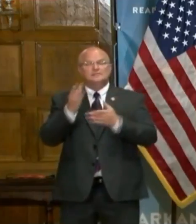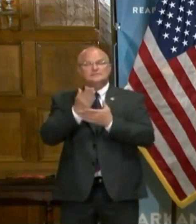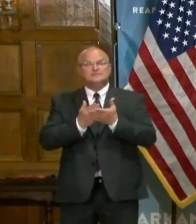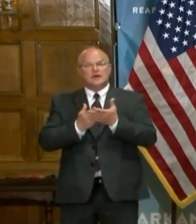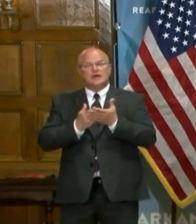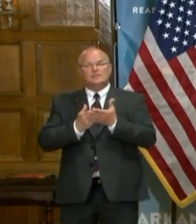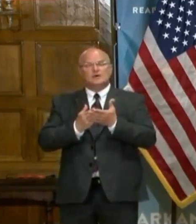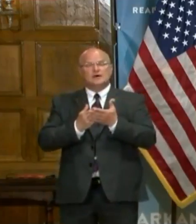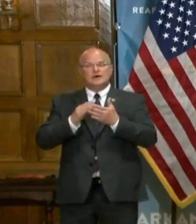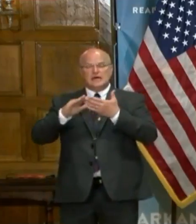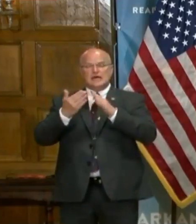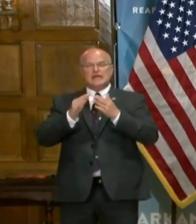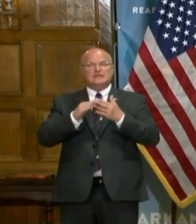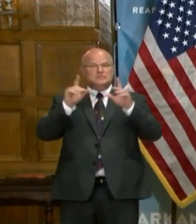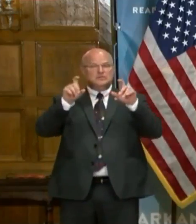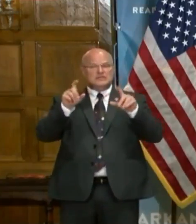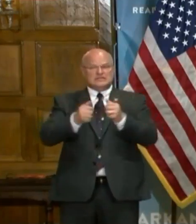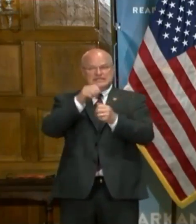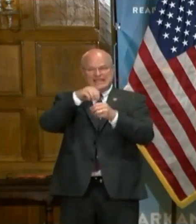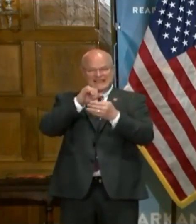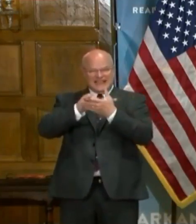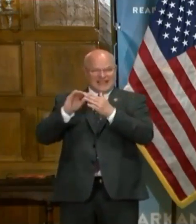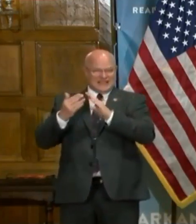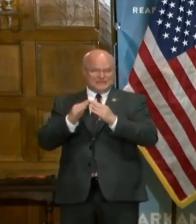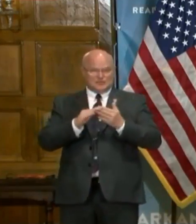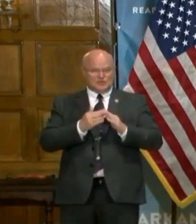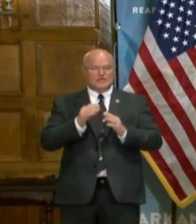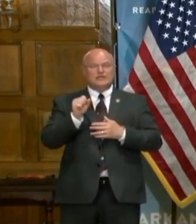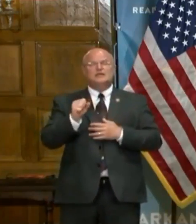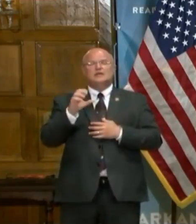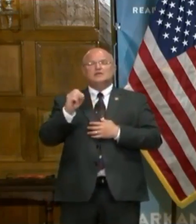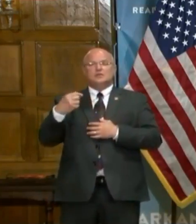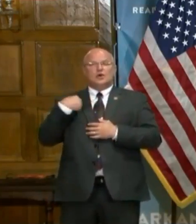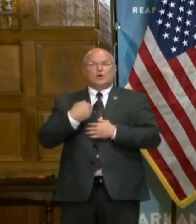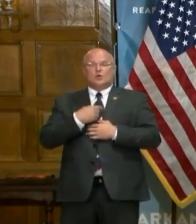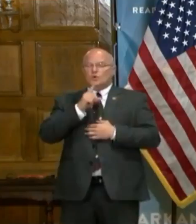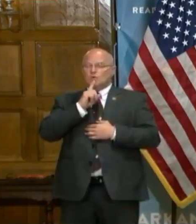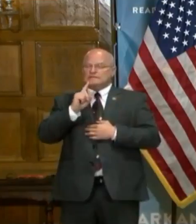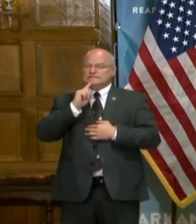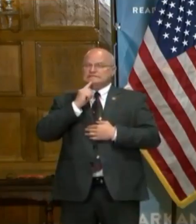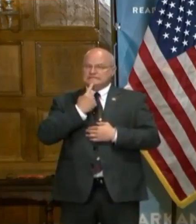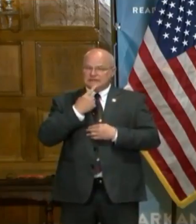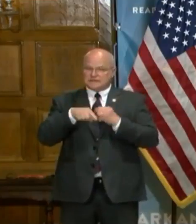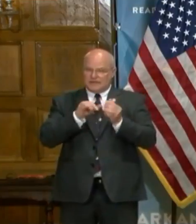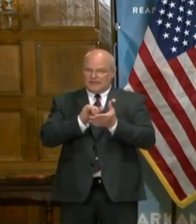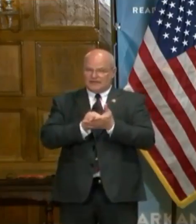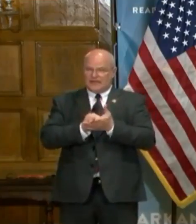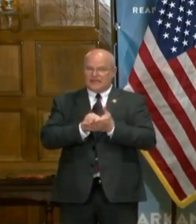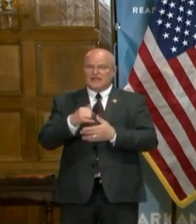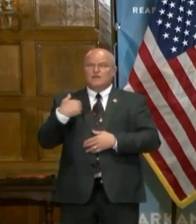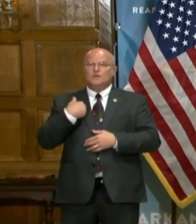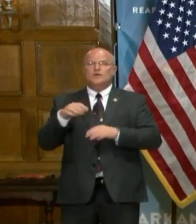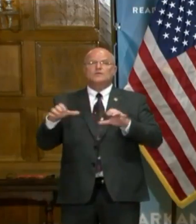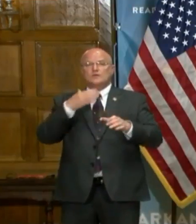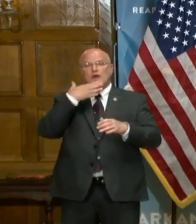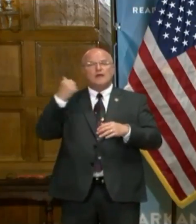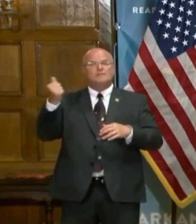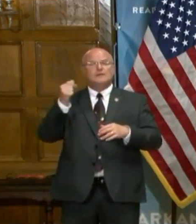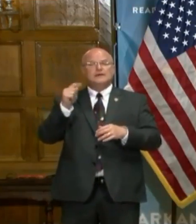some community testing within that community. So we're taking that situation very seriously, and we will do our